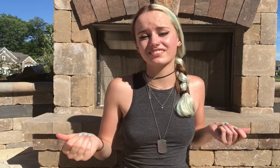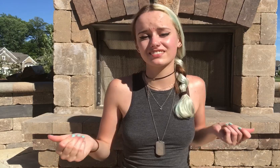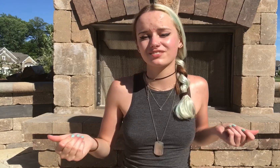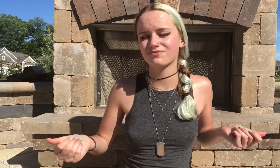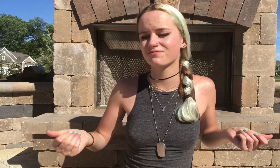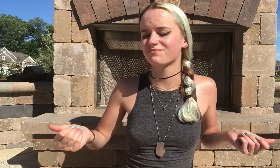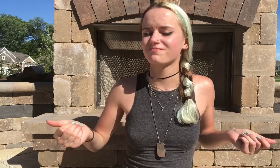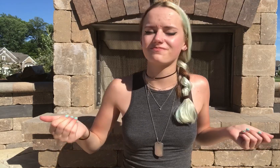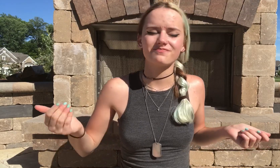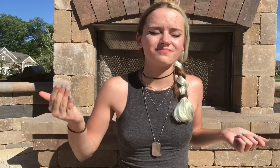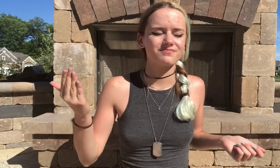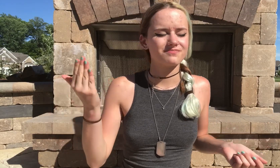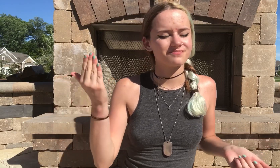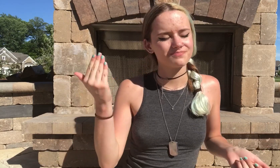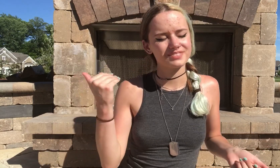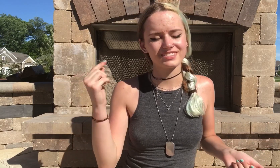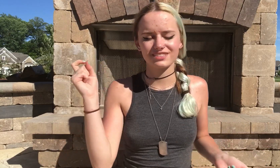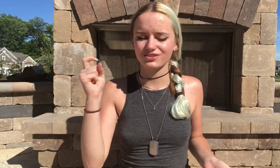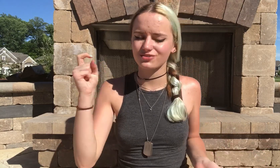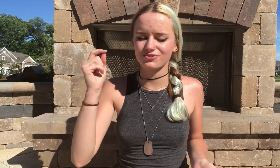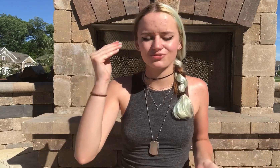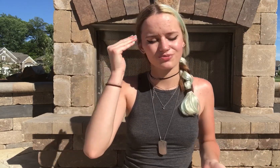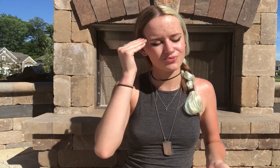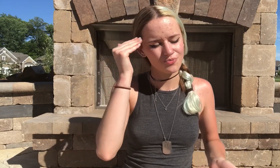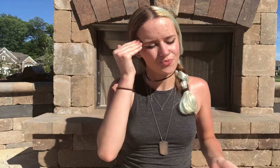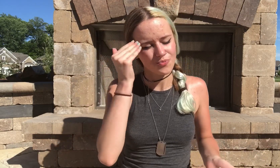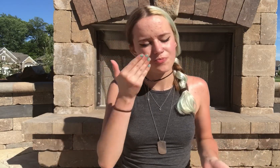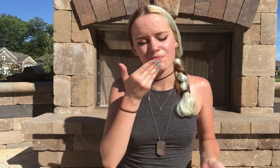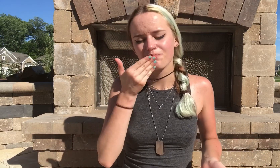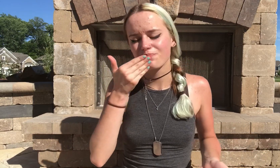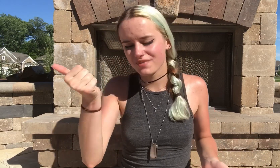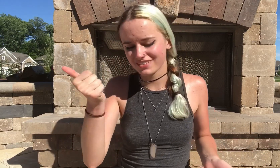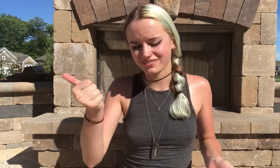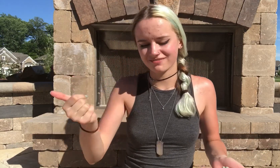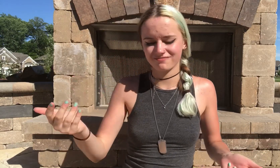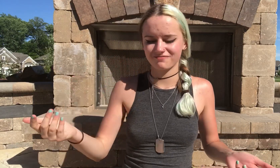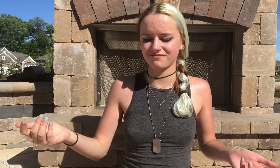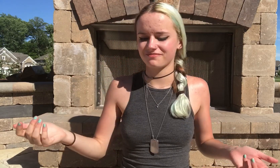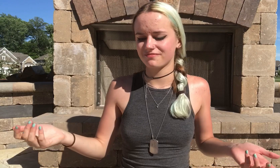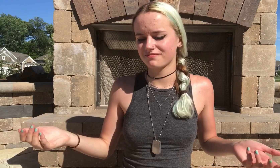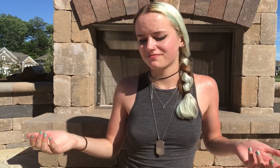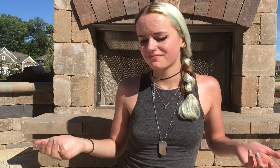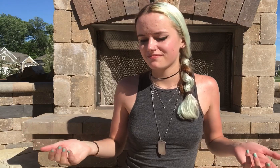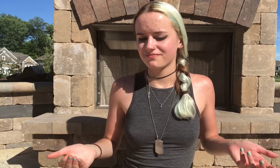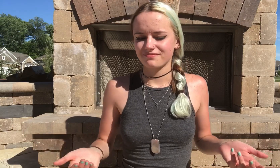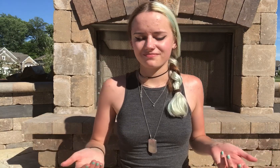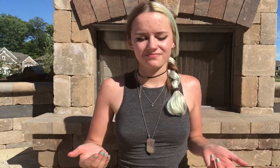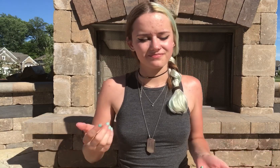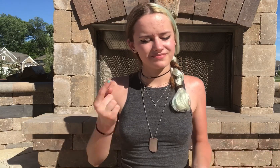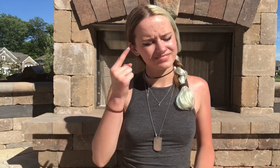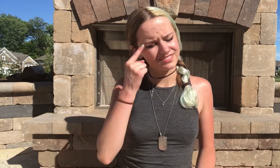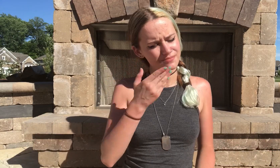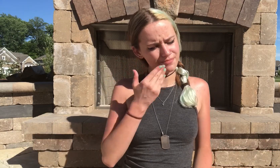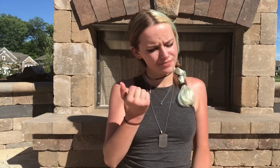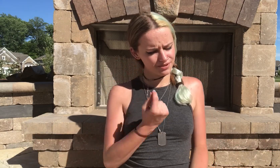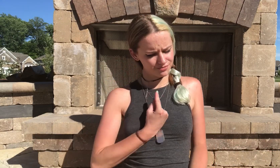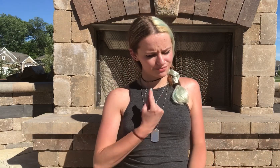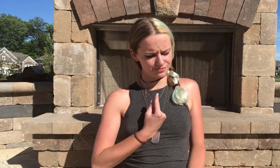Should've known better, thinkin' better on my own